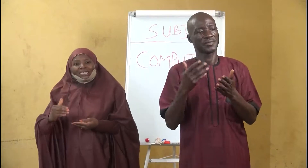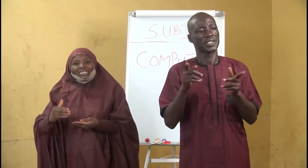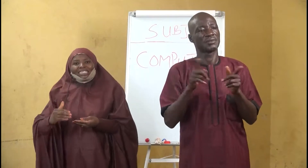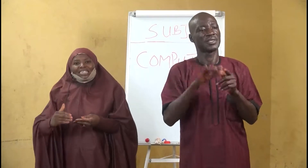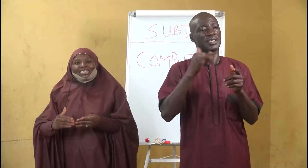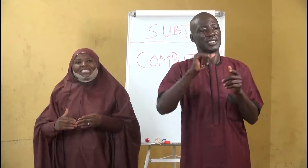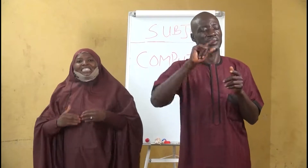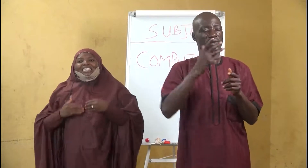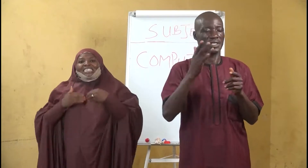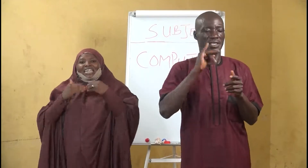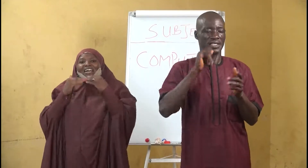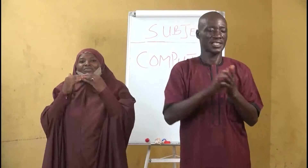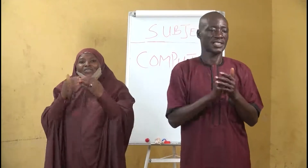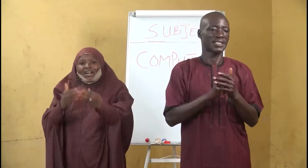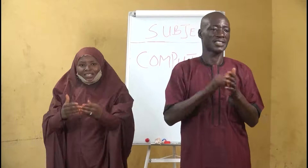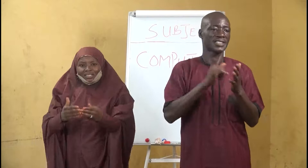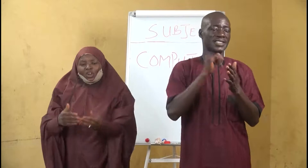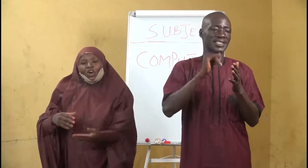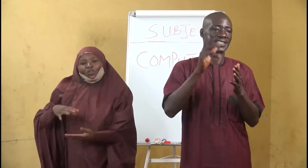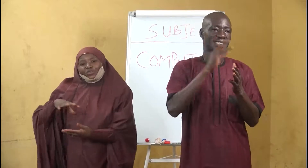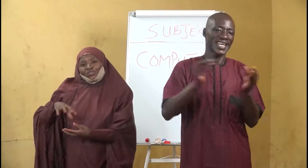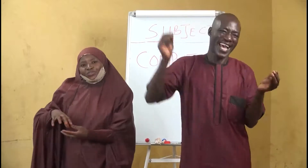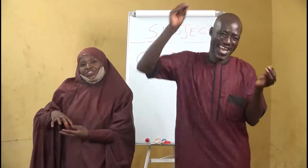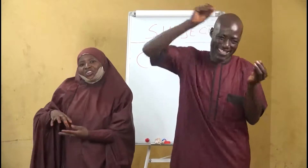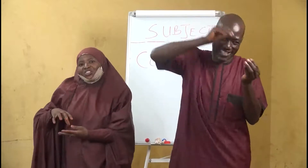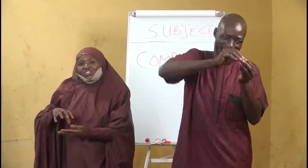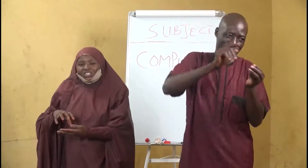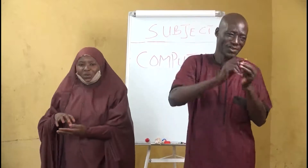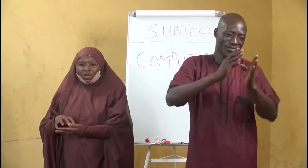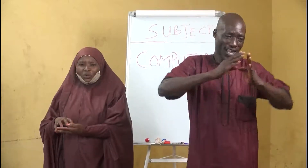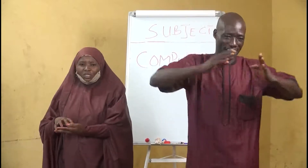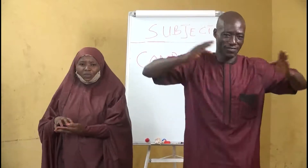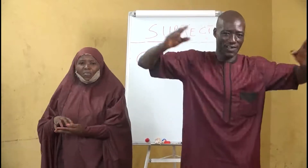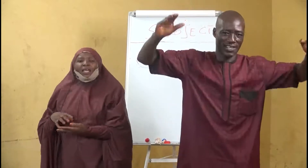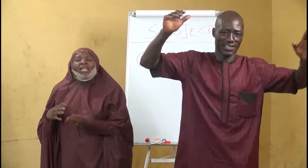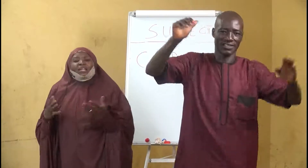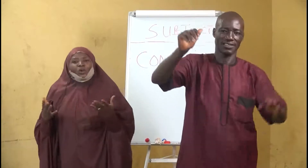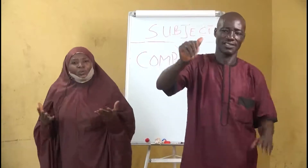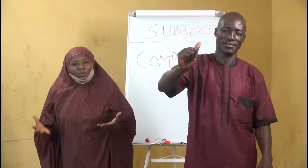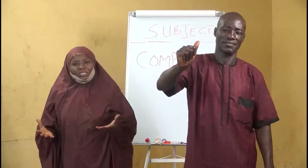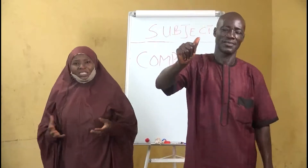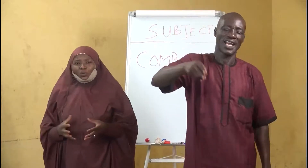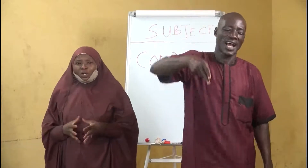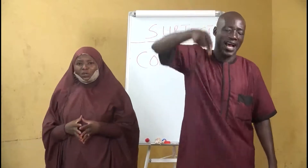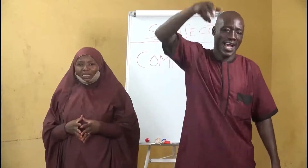is that it is an advance of the fifth generations that we're using. like the computers that we are using